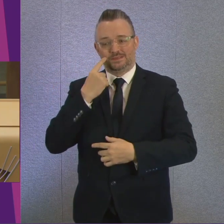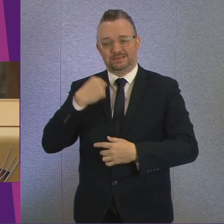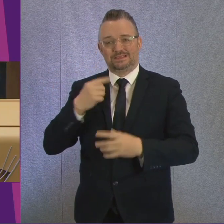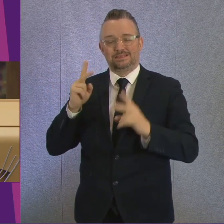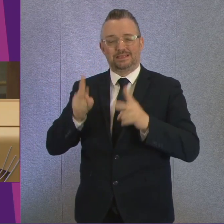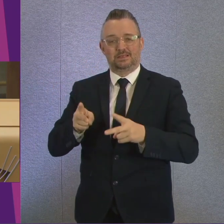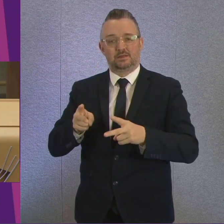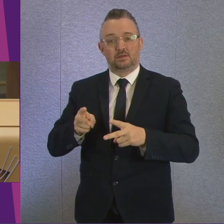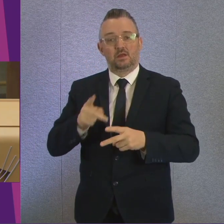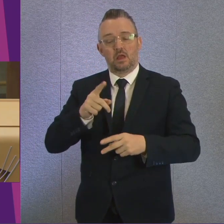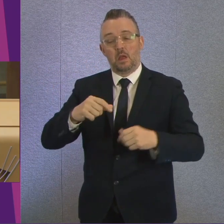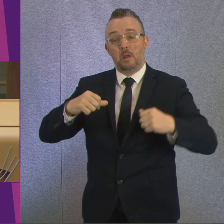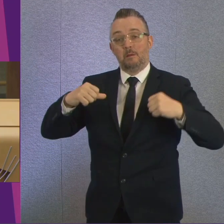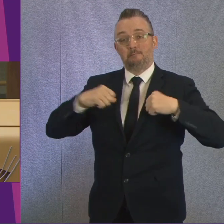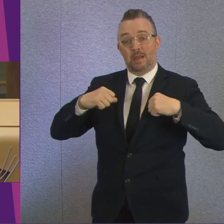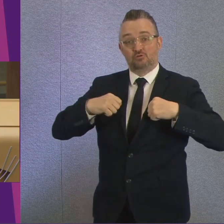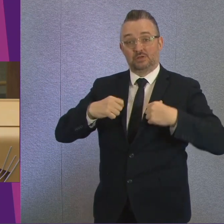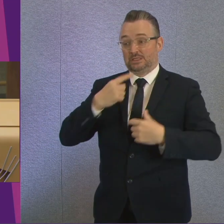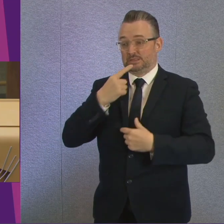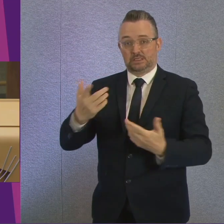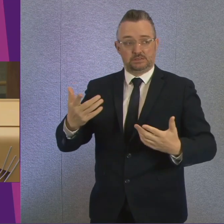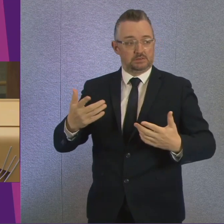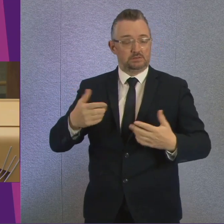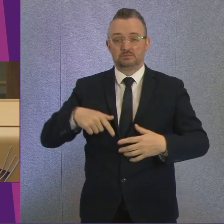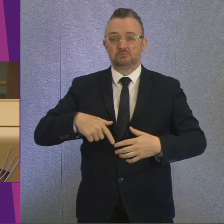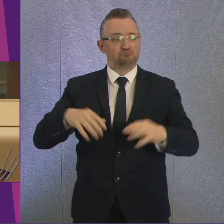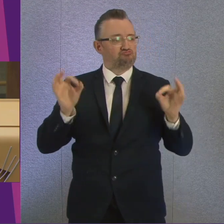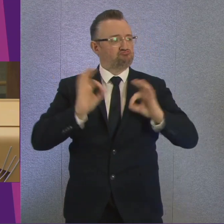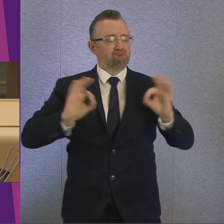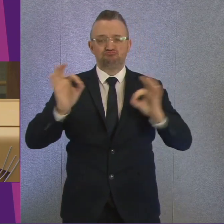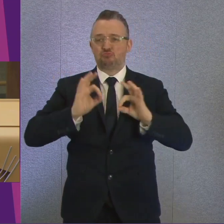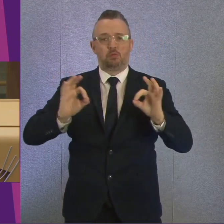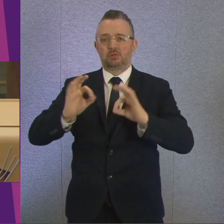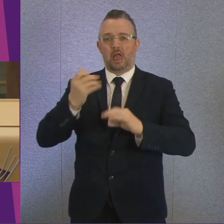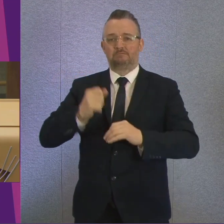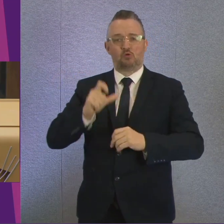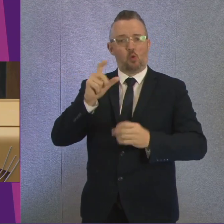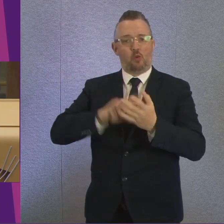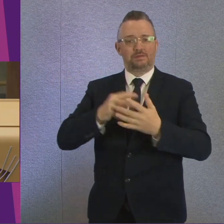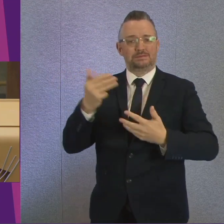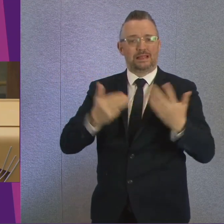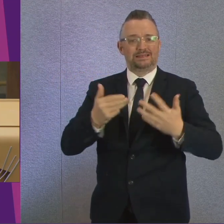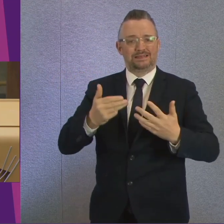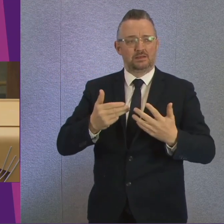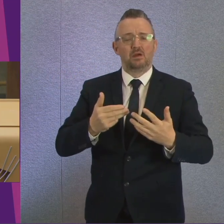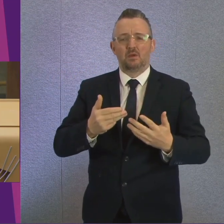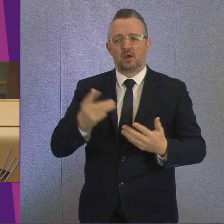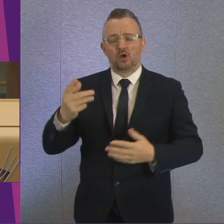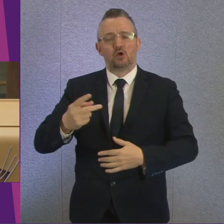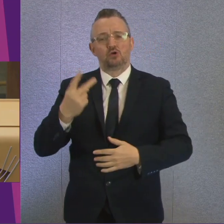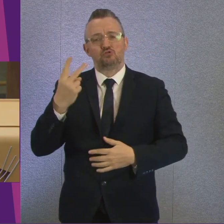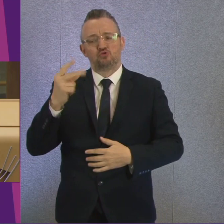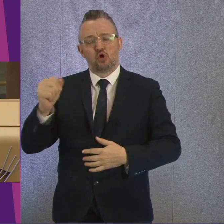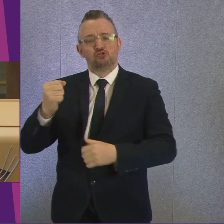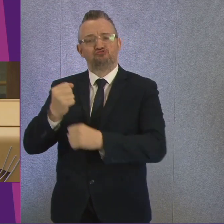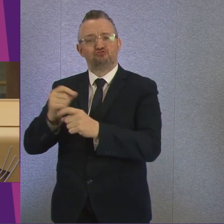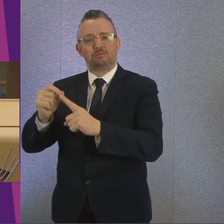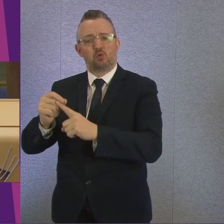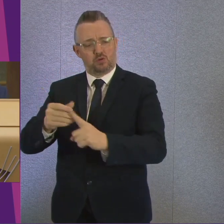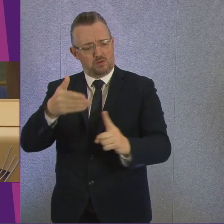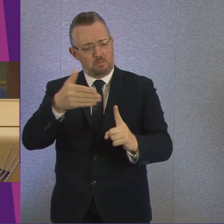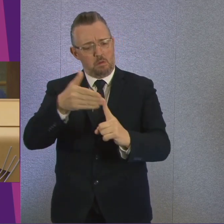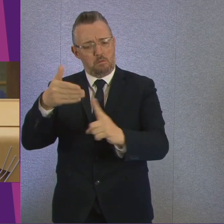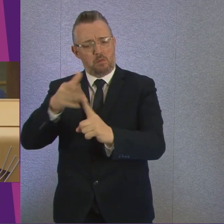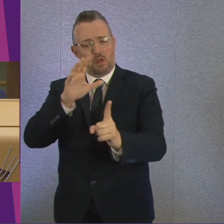yesterday, were claiming that the home is COVID-19 free. That's despite at least 2 local GPs diagnosing